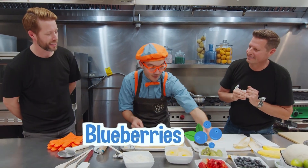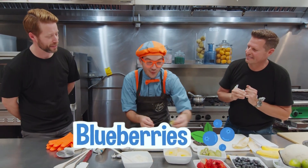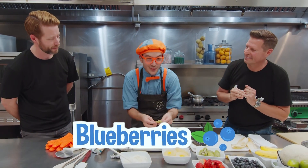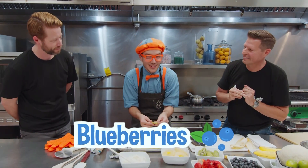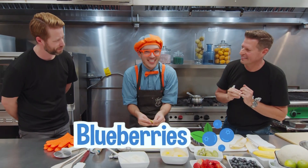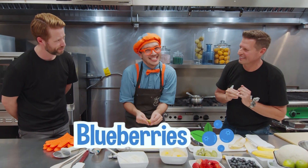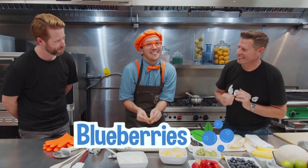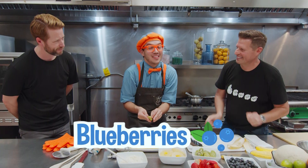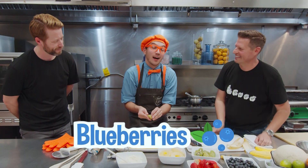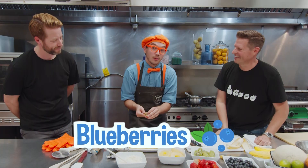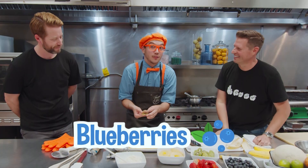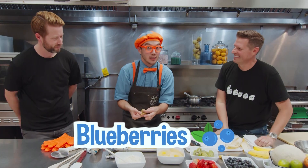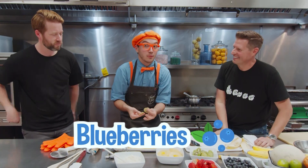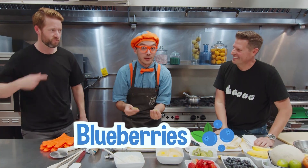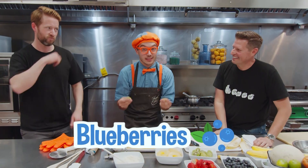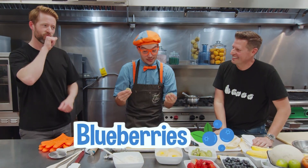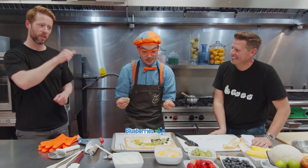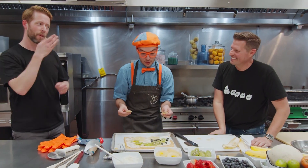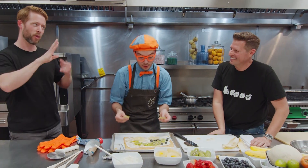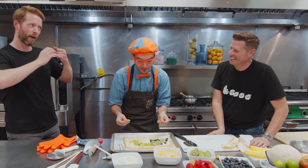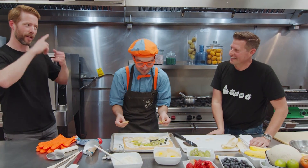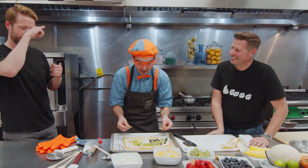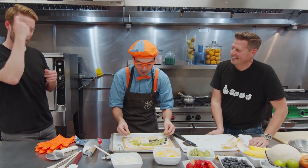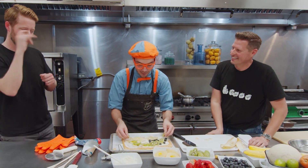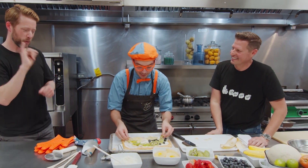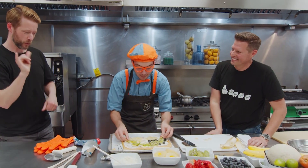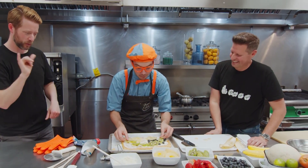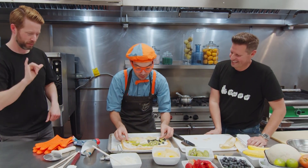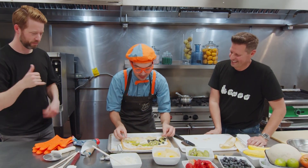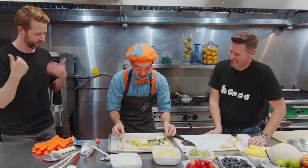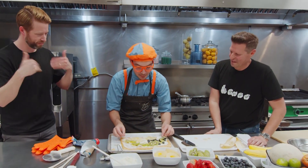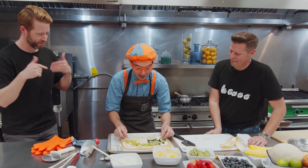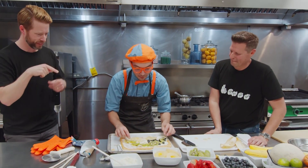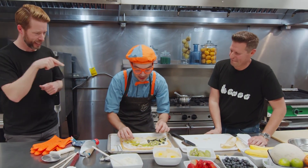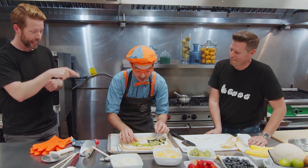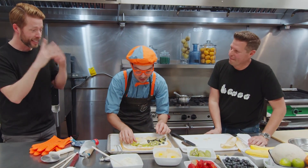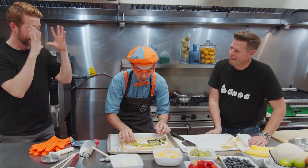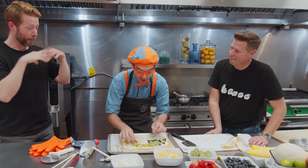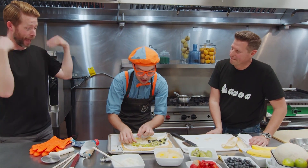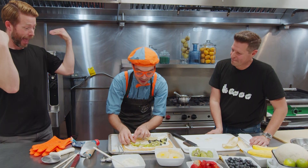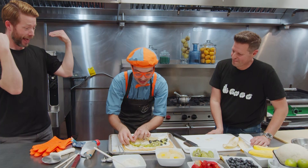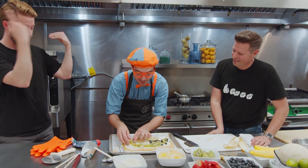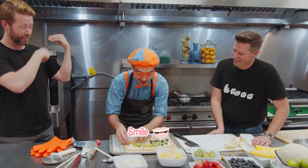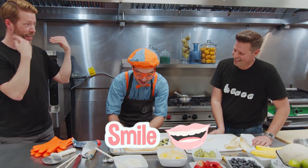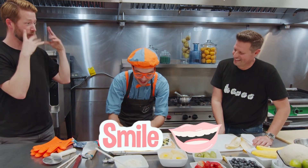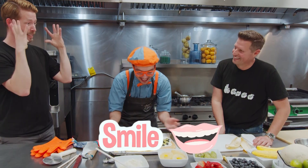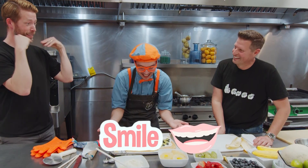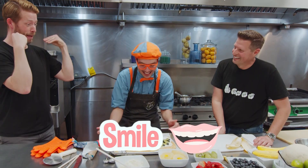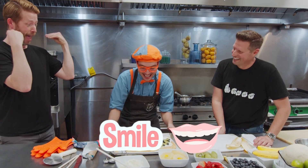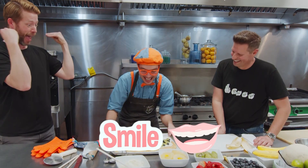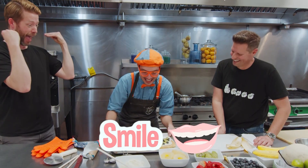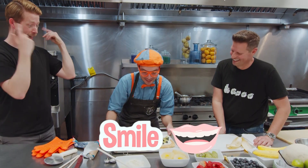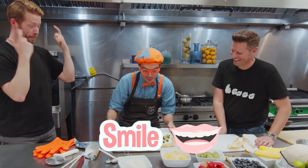blueberries. Ooh! I love eating blueberries in the summer, too. Wow! This smiley face has a really big smile!